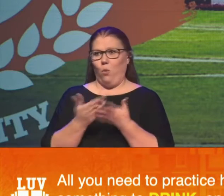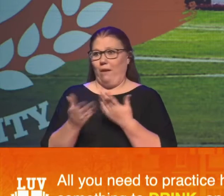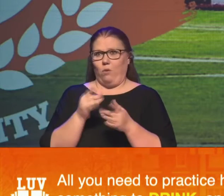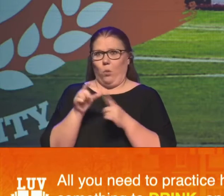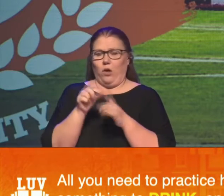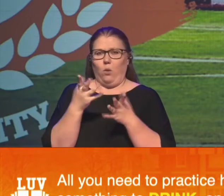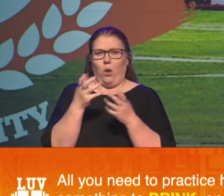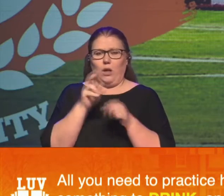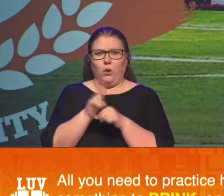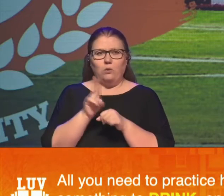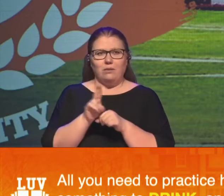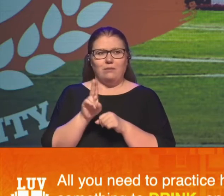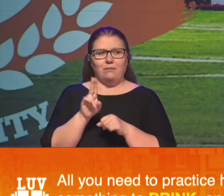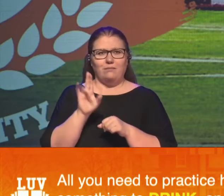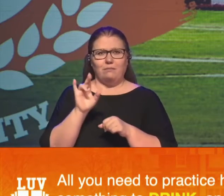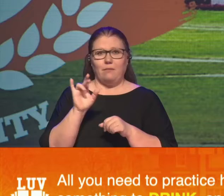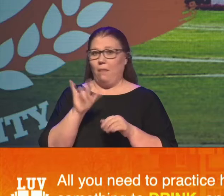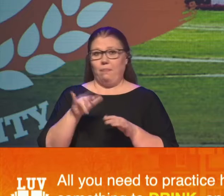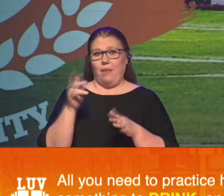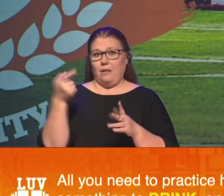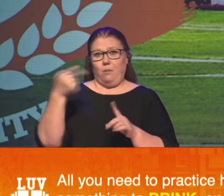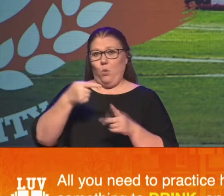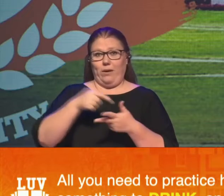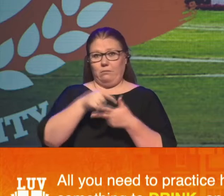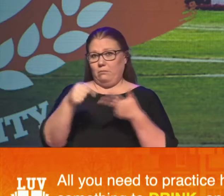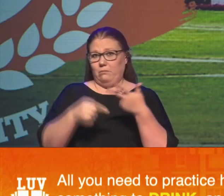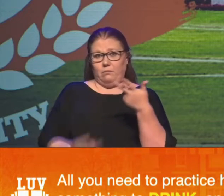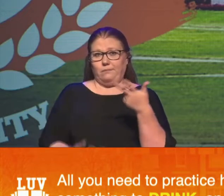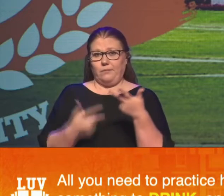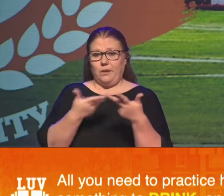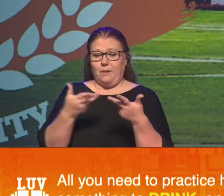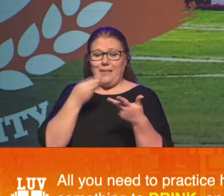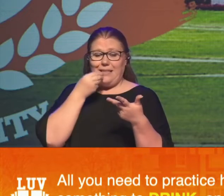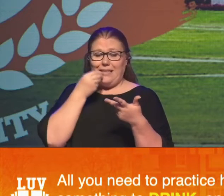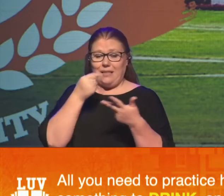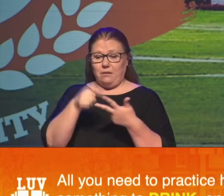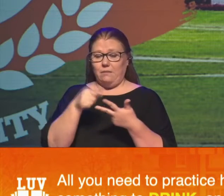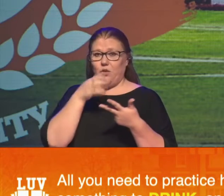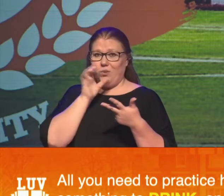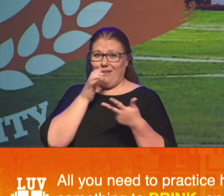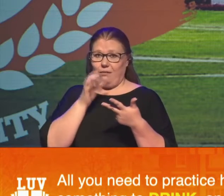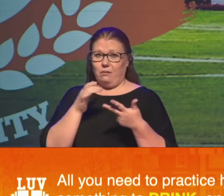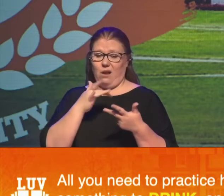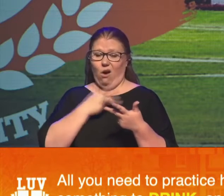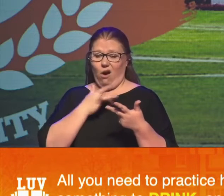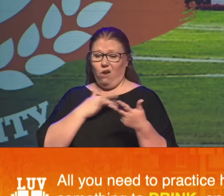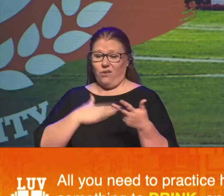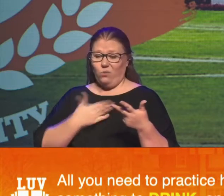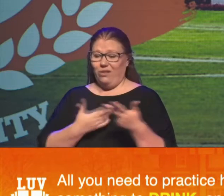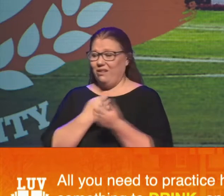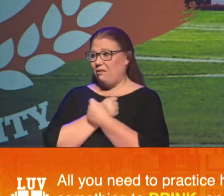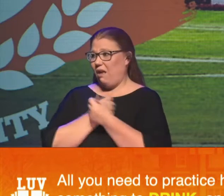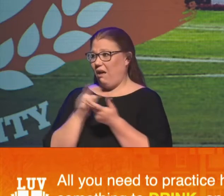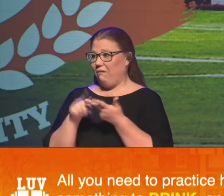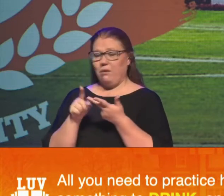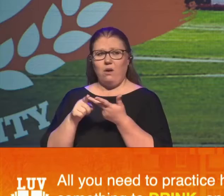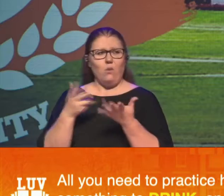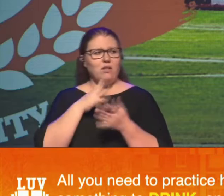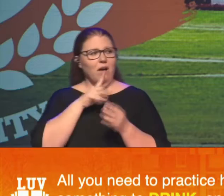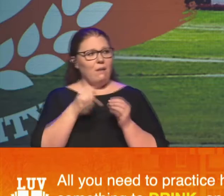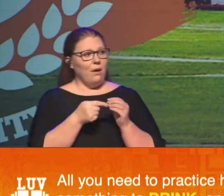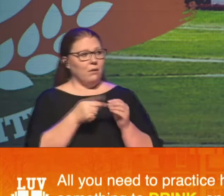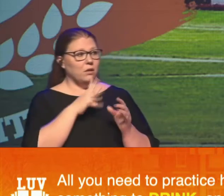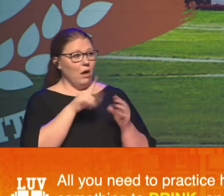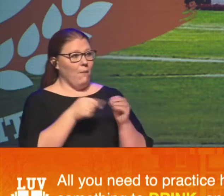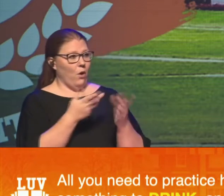to use? That's it right there. Something to eat, something to drink, and a heart. Well, what will we talk about? I don't know, talk about what you're